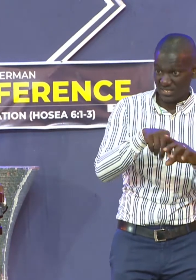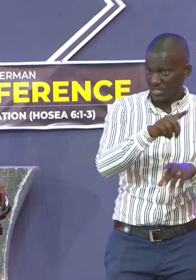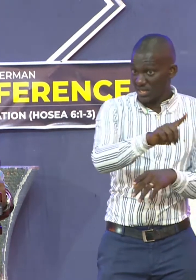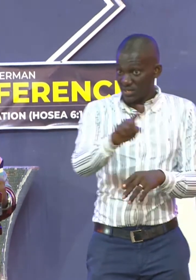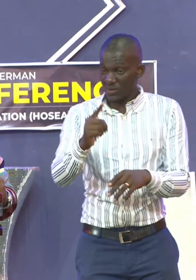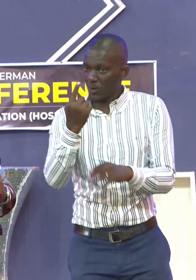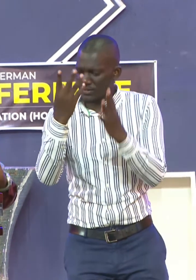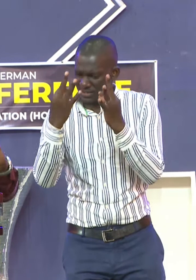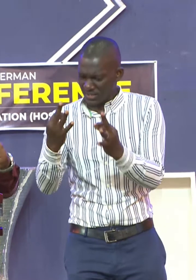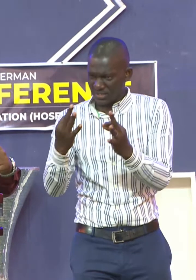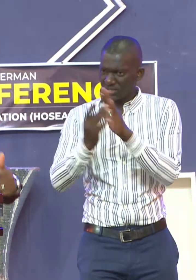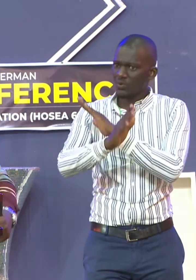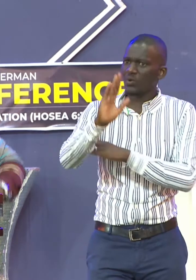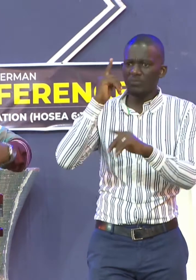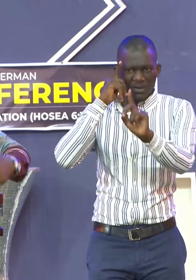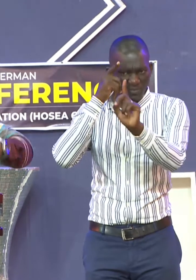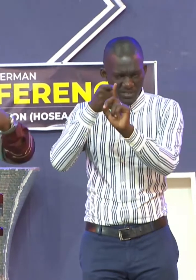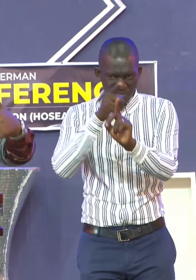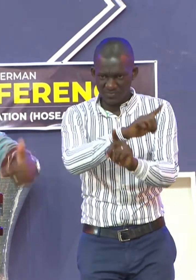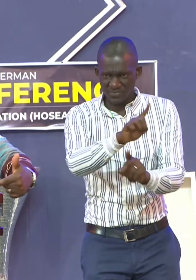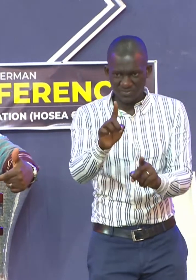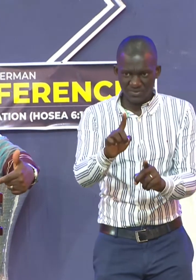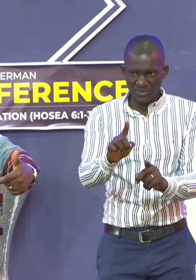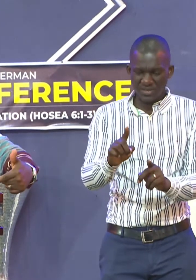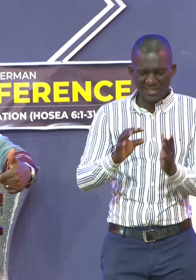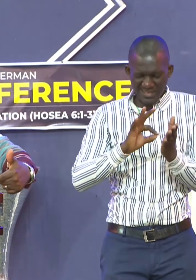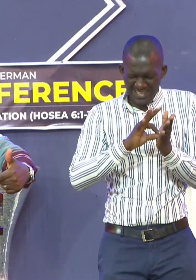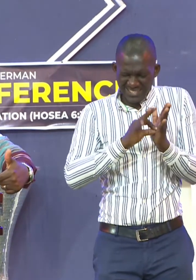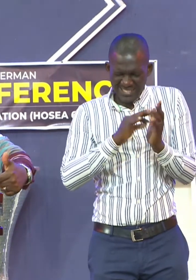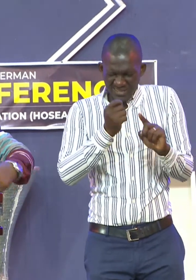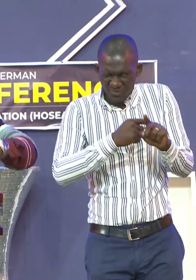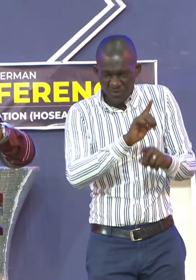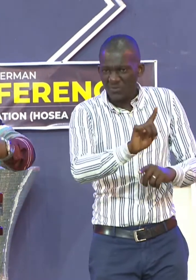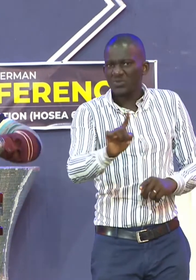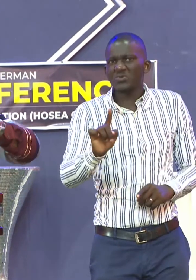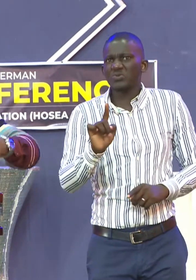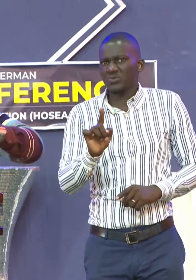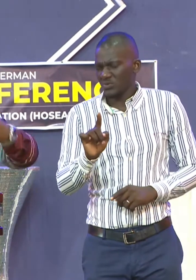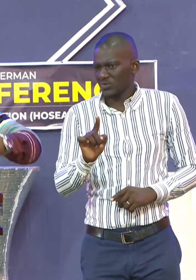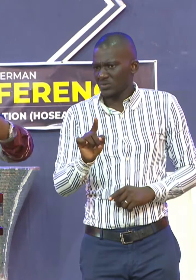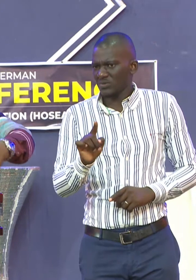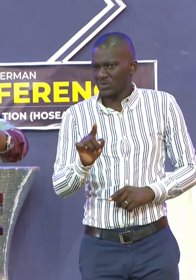and one of the things he wanted to use you for, that the seed that will come out of